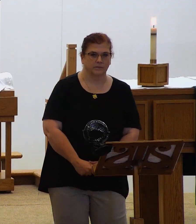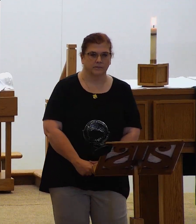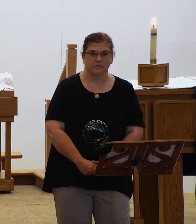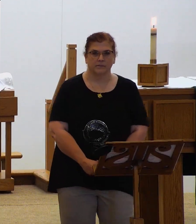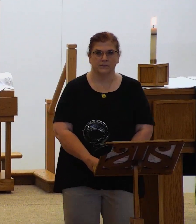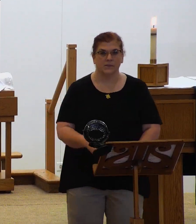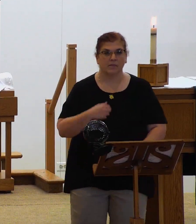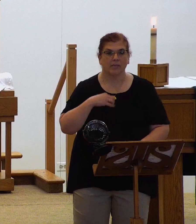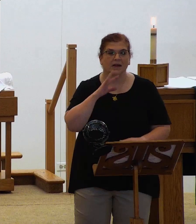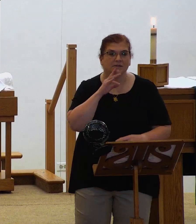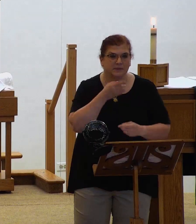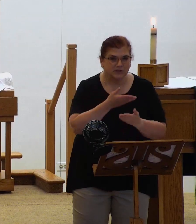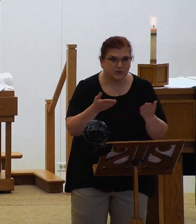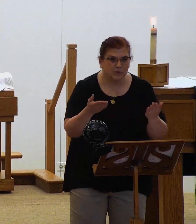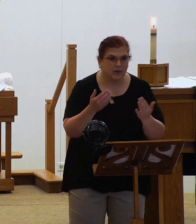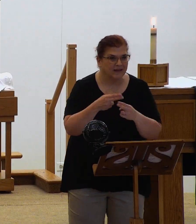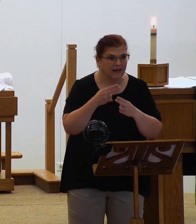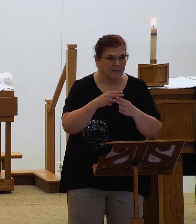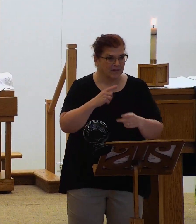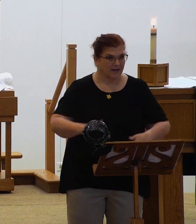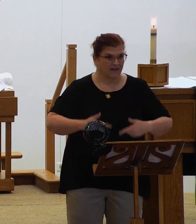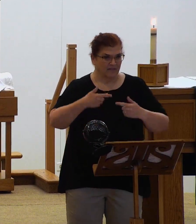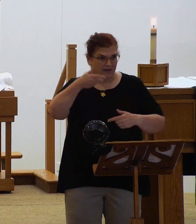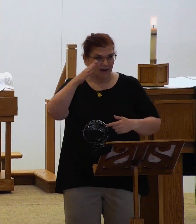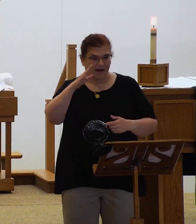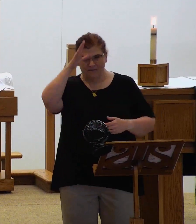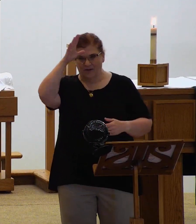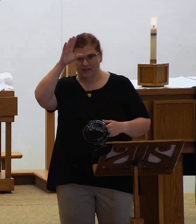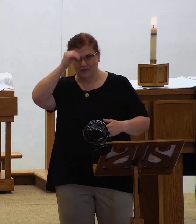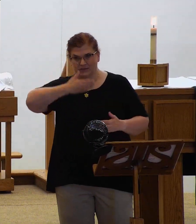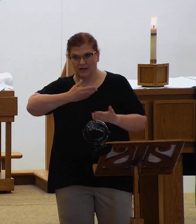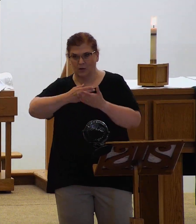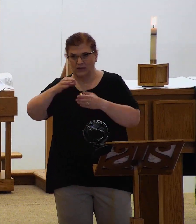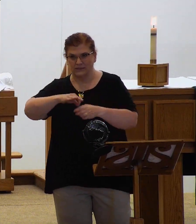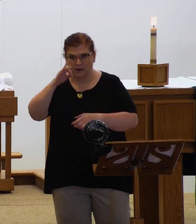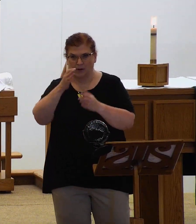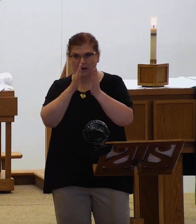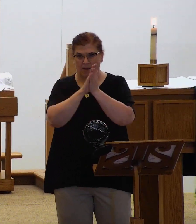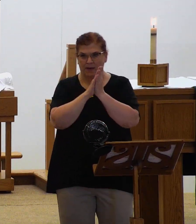I speak to you in the name of the living God, the Father, the Son, and the Holy Spirit. Amen.